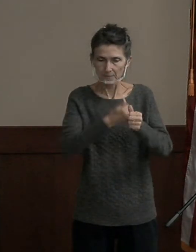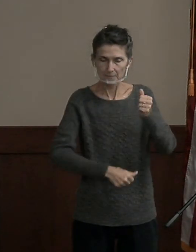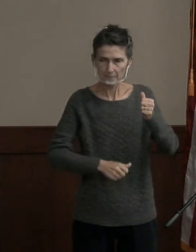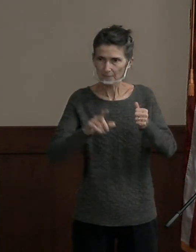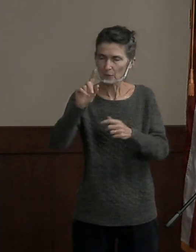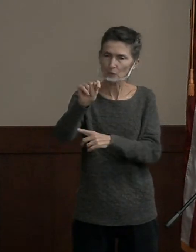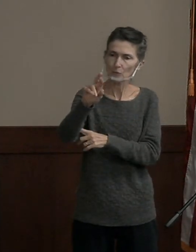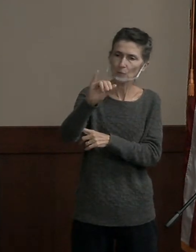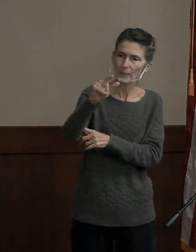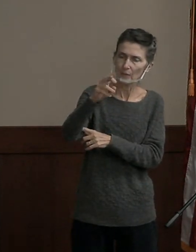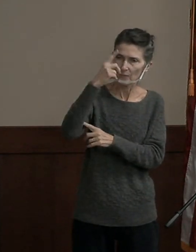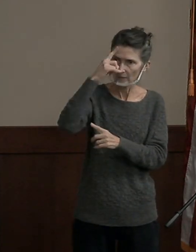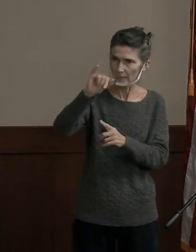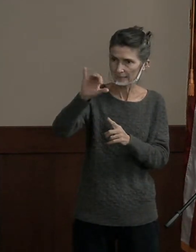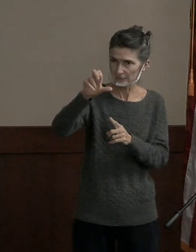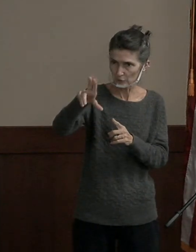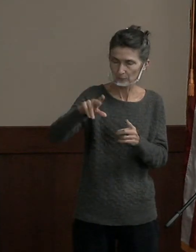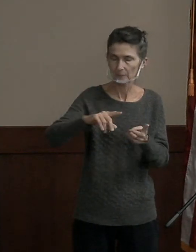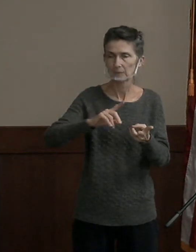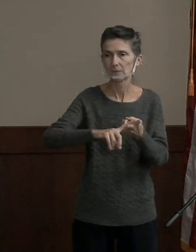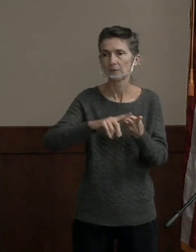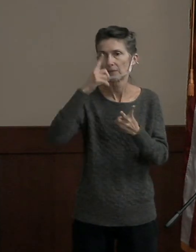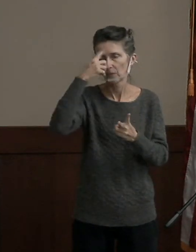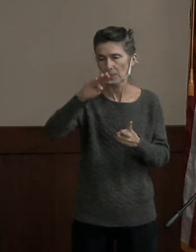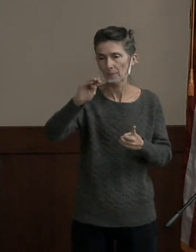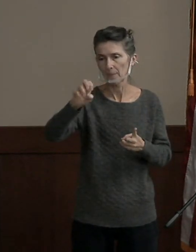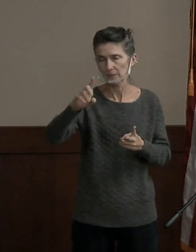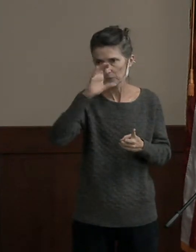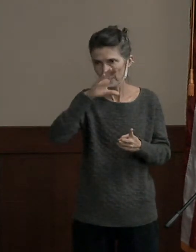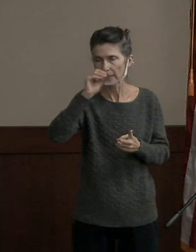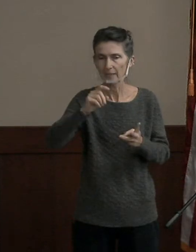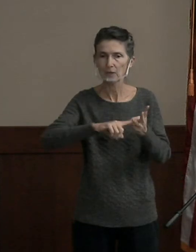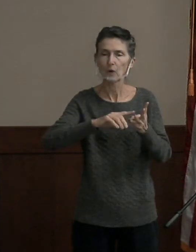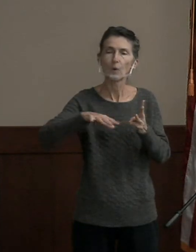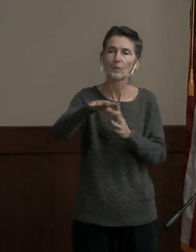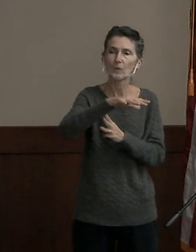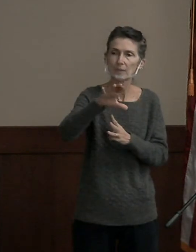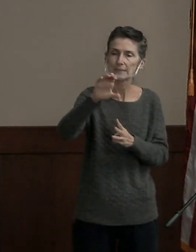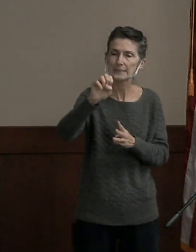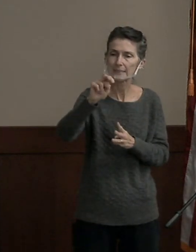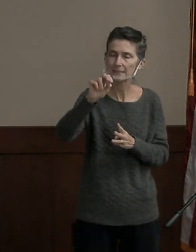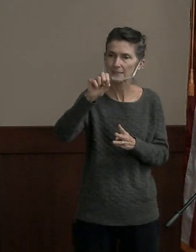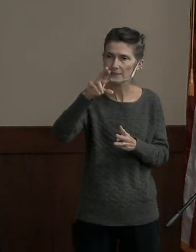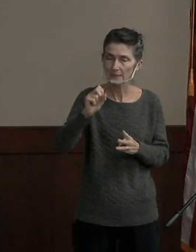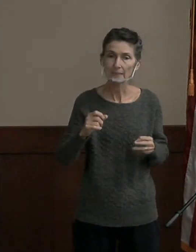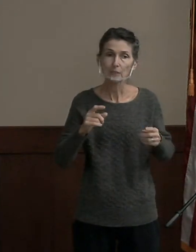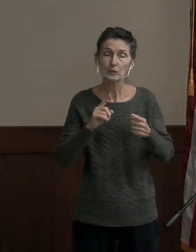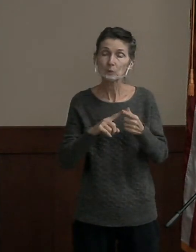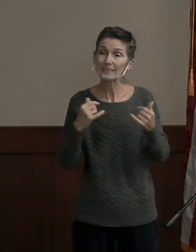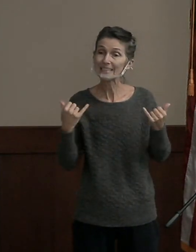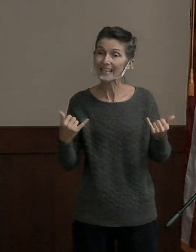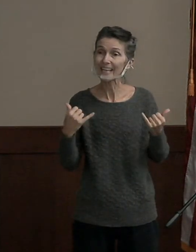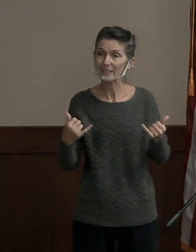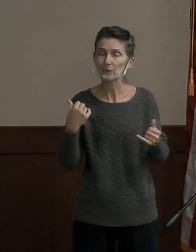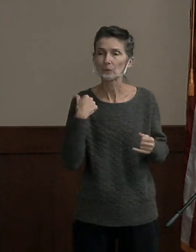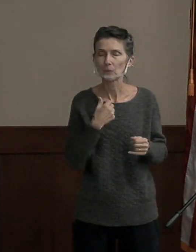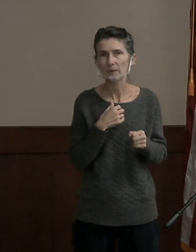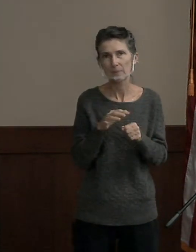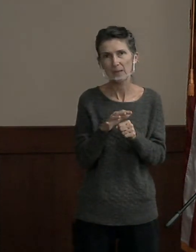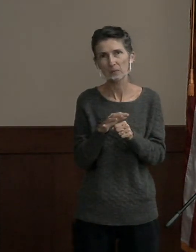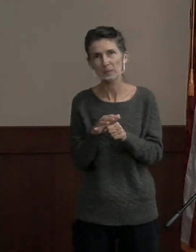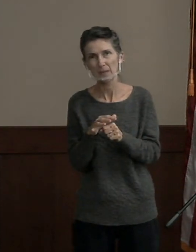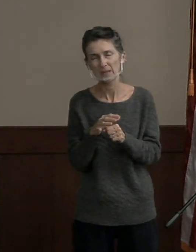trigger for the ICU, a trigger for med-surg, and a trigger for overall census. To date, we've been hovering